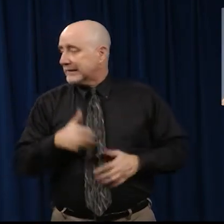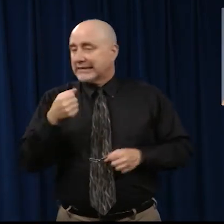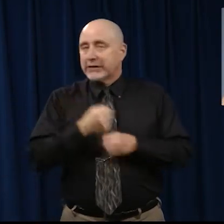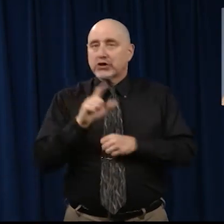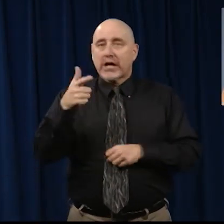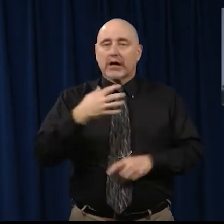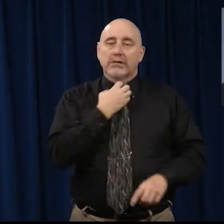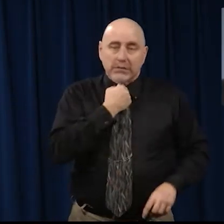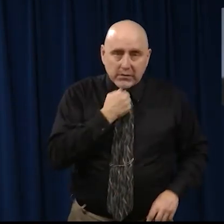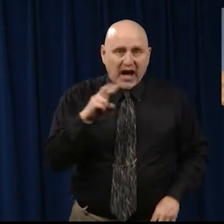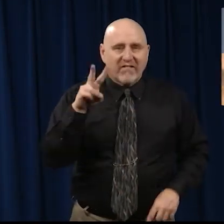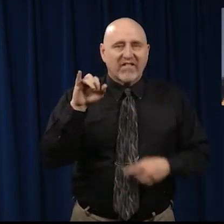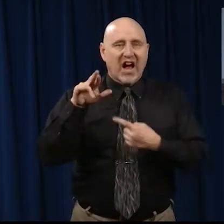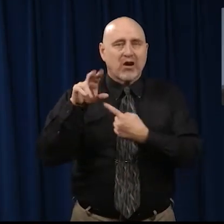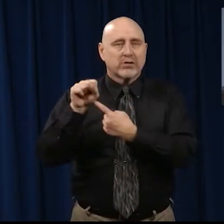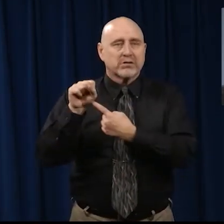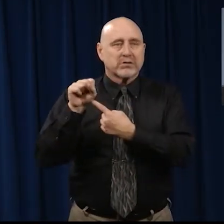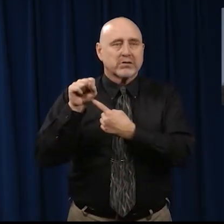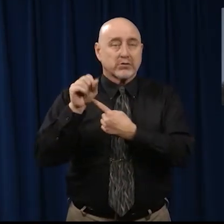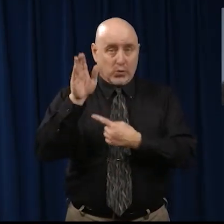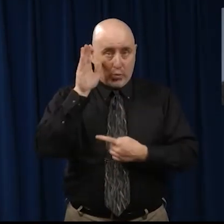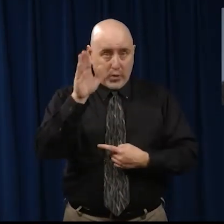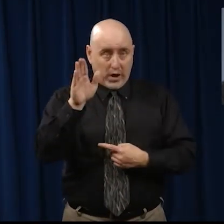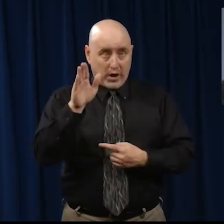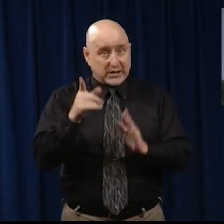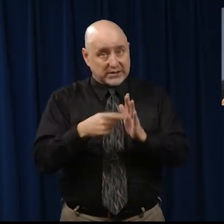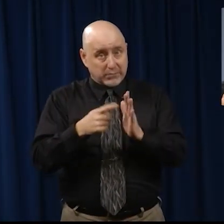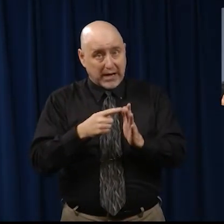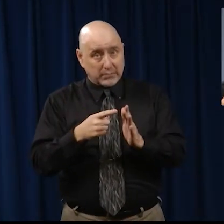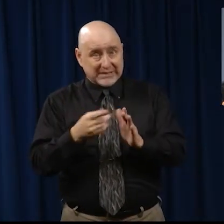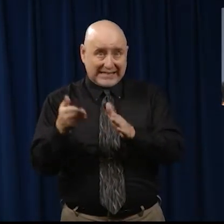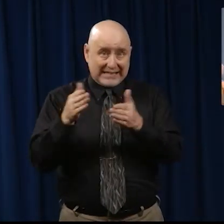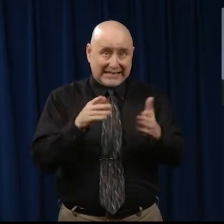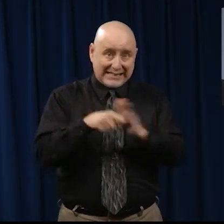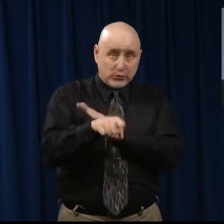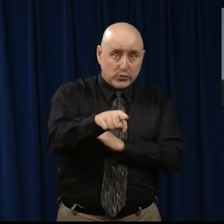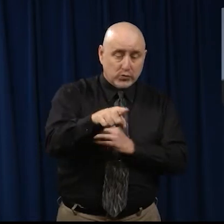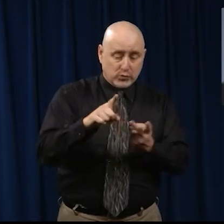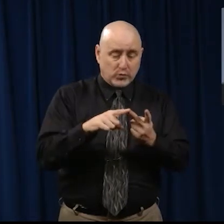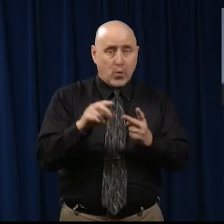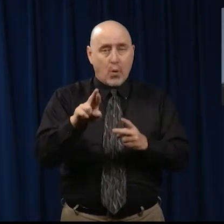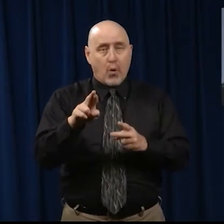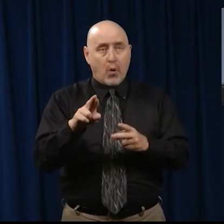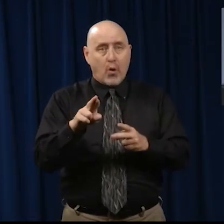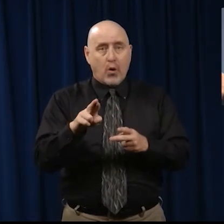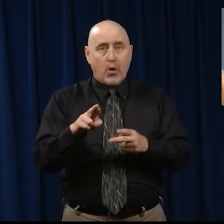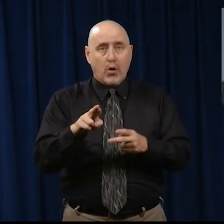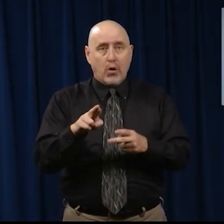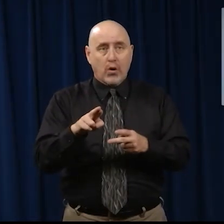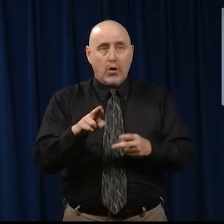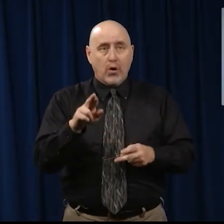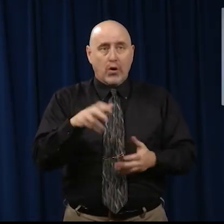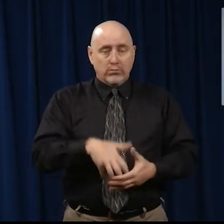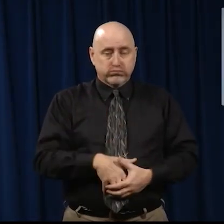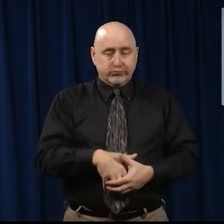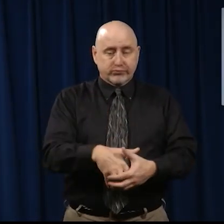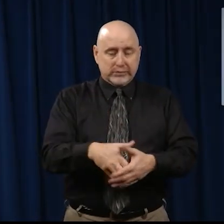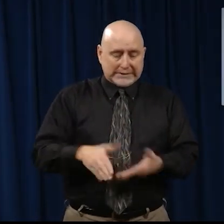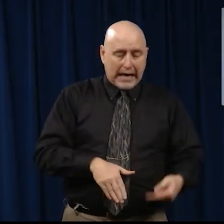then 10 years, you'll find out you've got a virus that is going to sometimes end in your death, sometimes going to end in the death of a child that you're going to